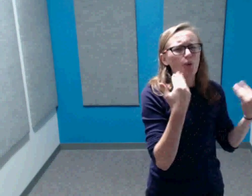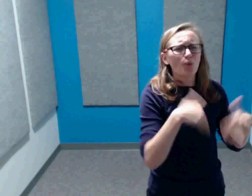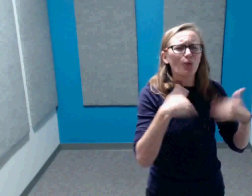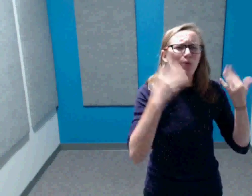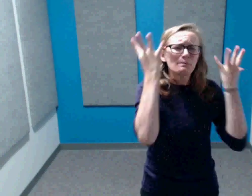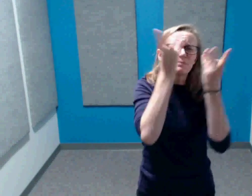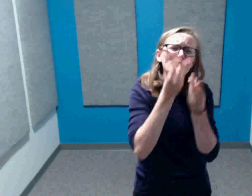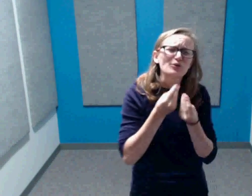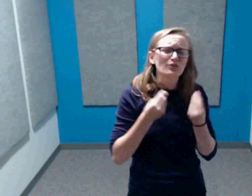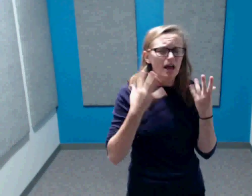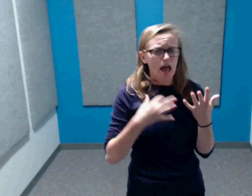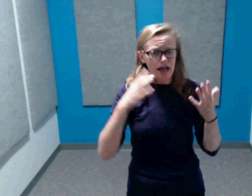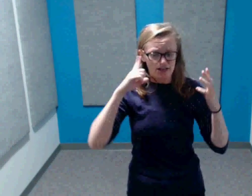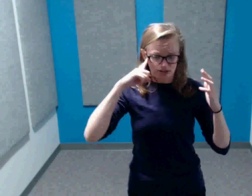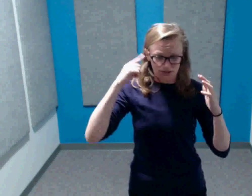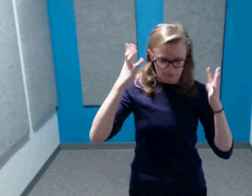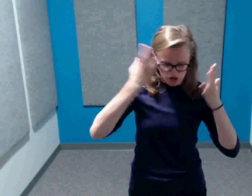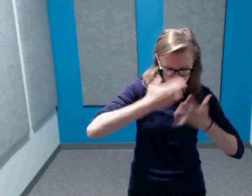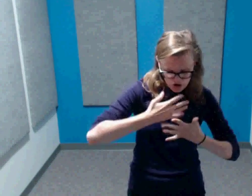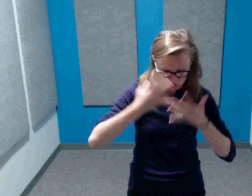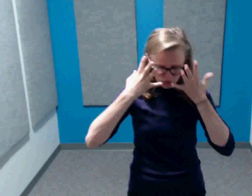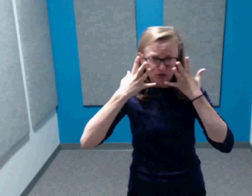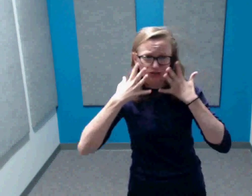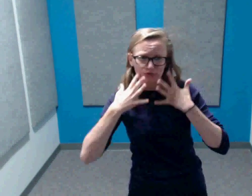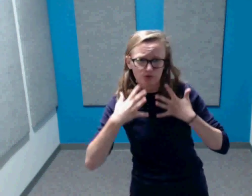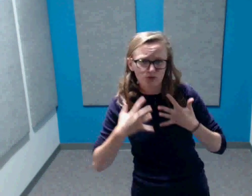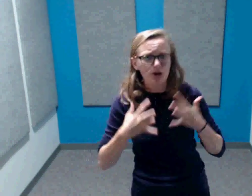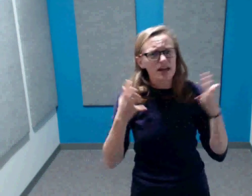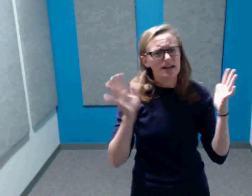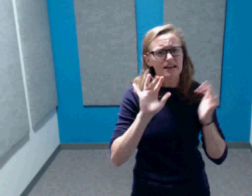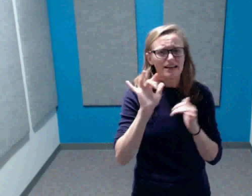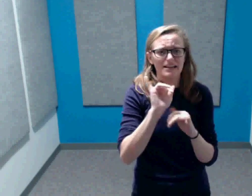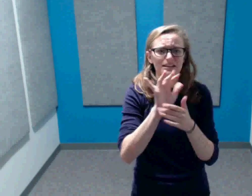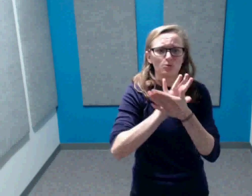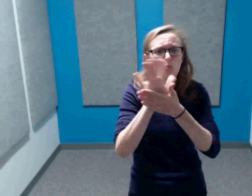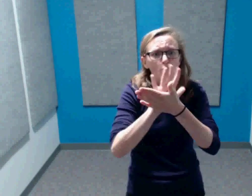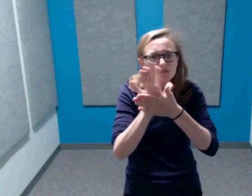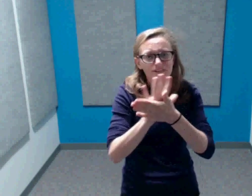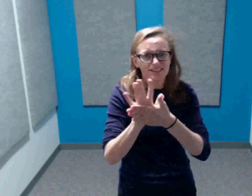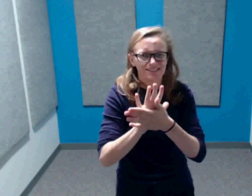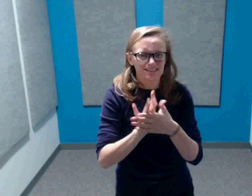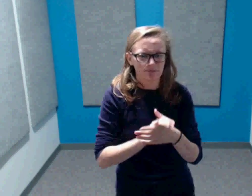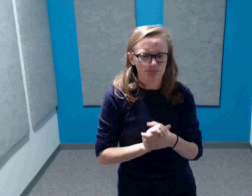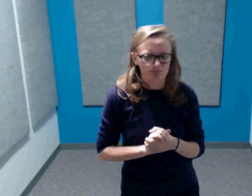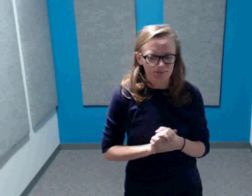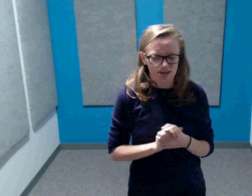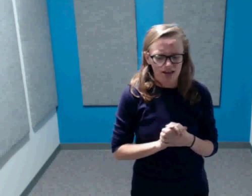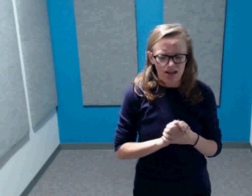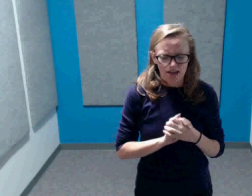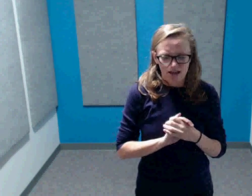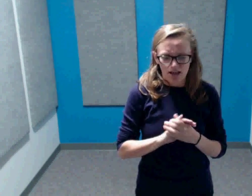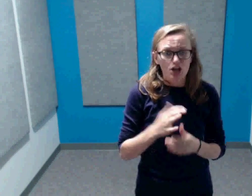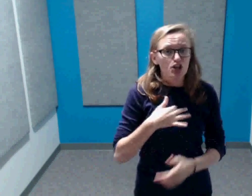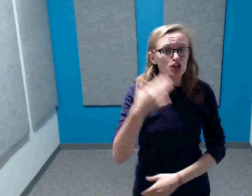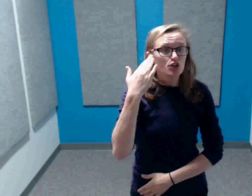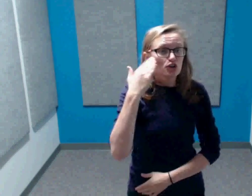I expected it to be dark and dreary, like a Walt Disney movie. Ugly as that. Oh, beautiful. You know what I found down in the woods?